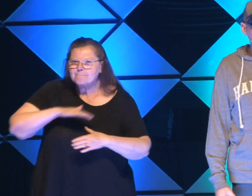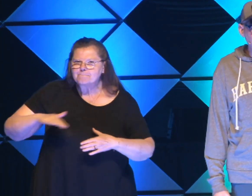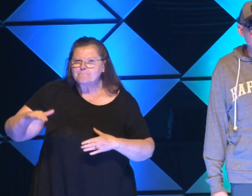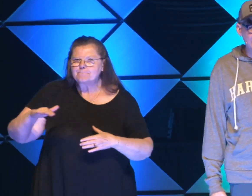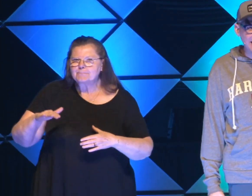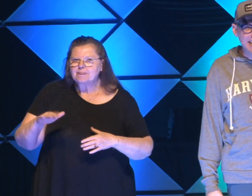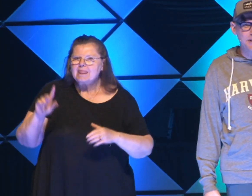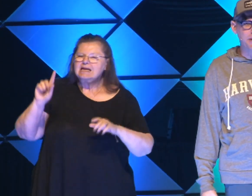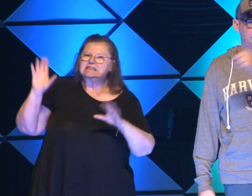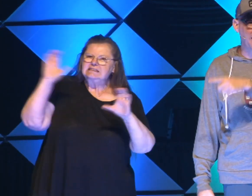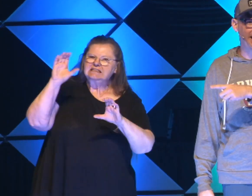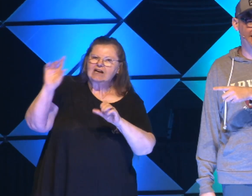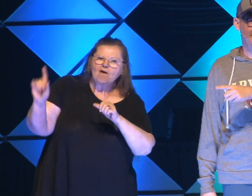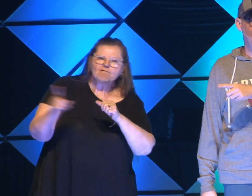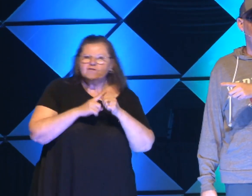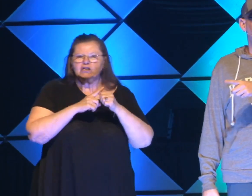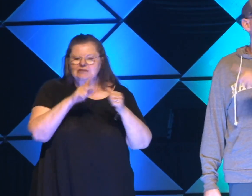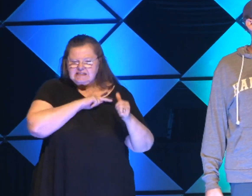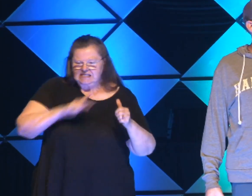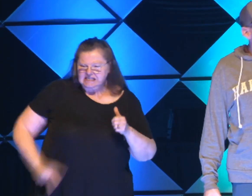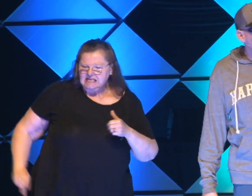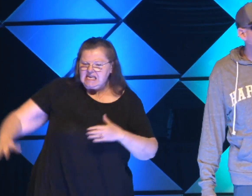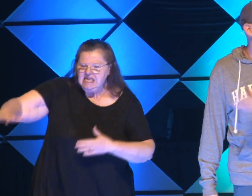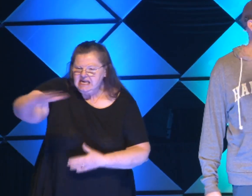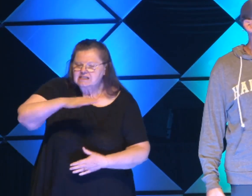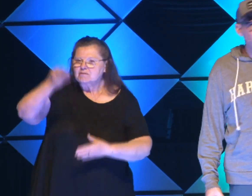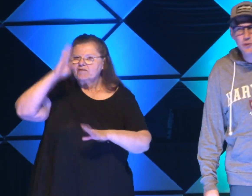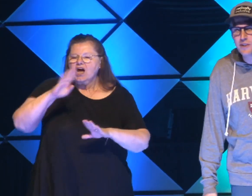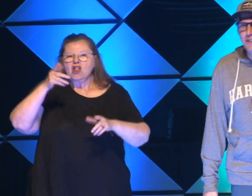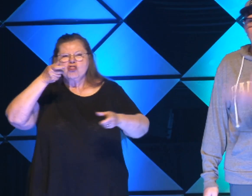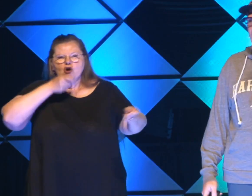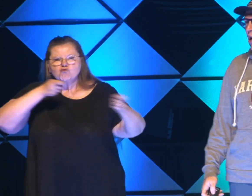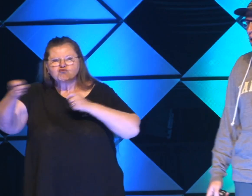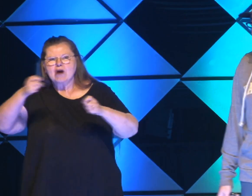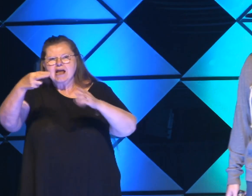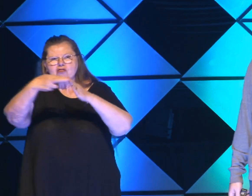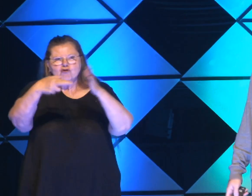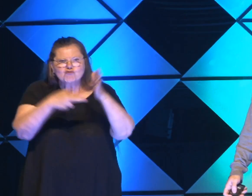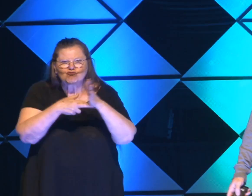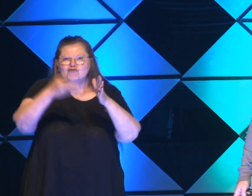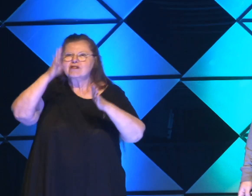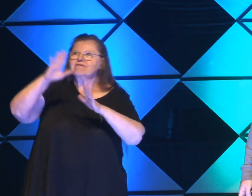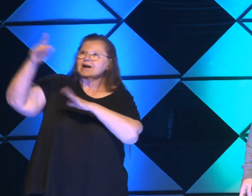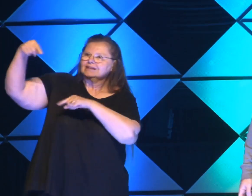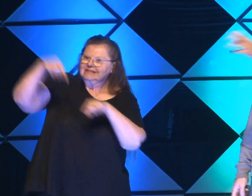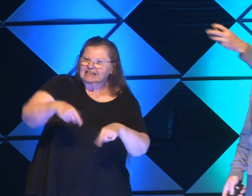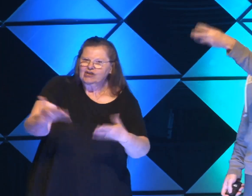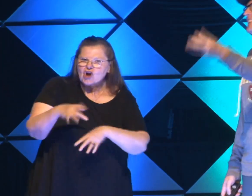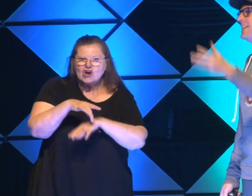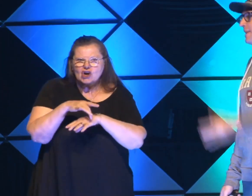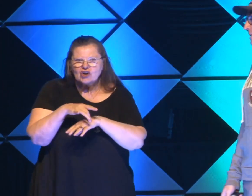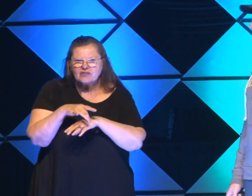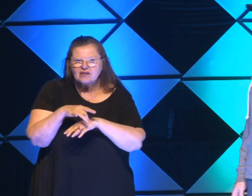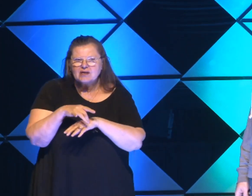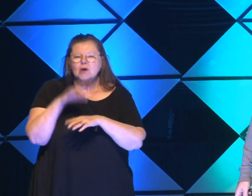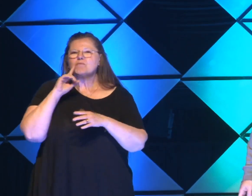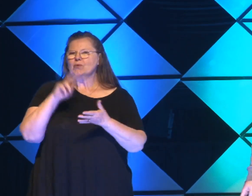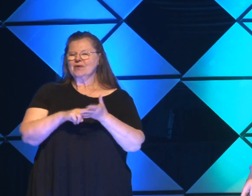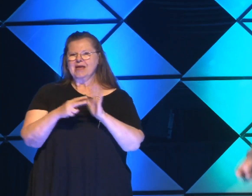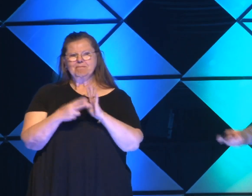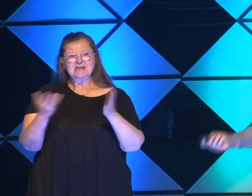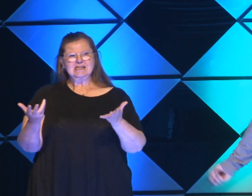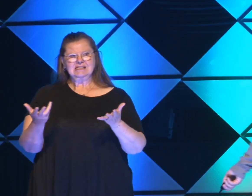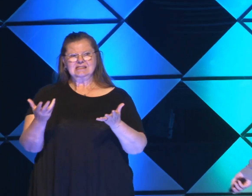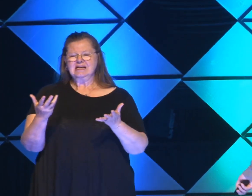said seek first the kingdom of God, the reign of God, the rule of God on earth, right? But what that sentiment really